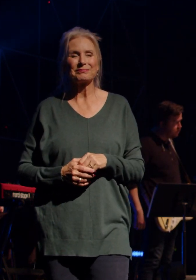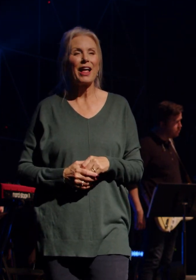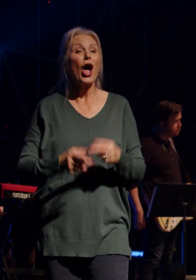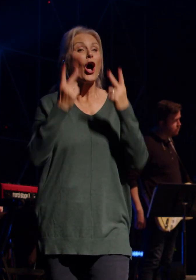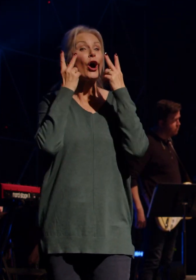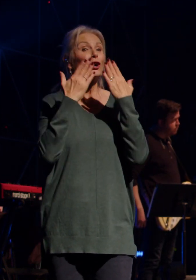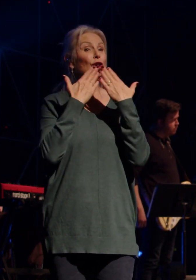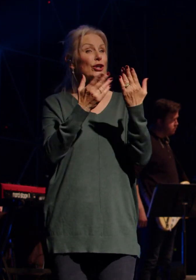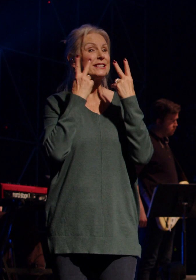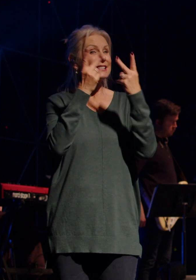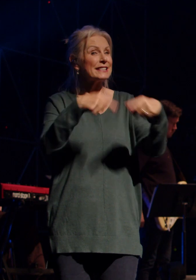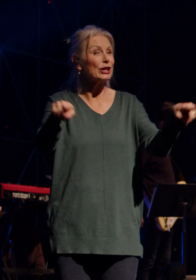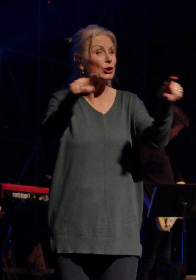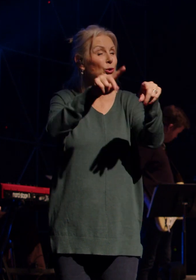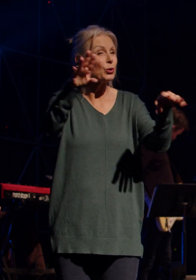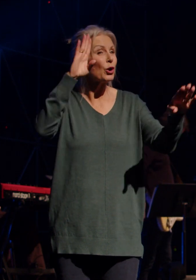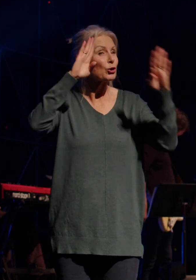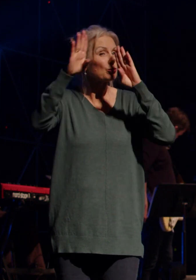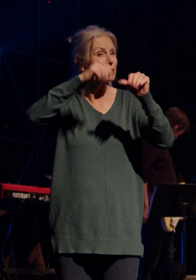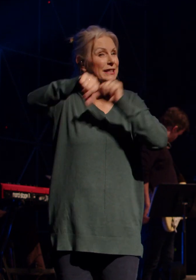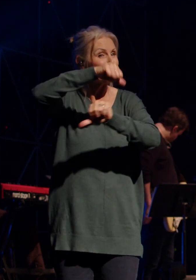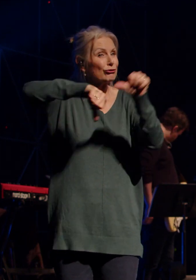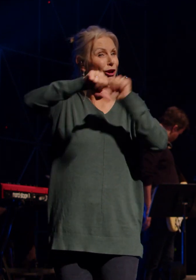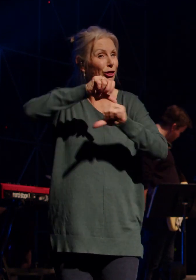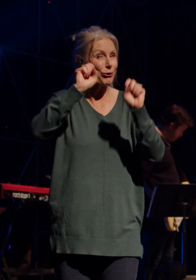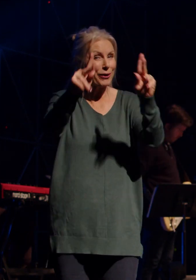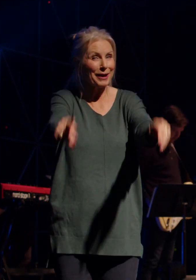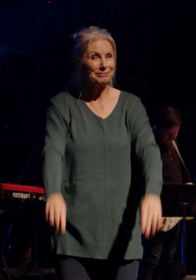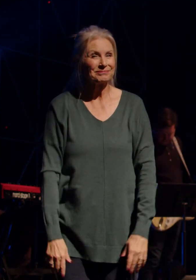Good to see y'all this evening. Why don't you guys turn and greet someone who's near you?